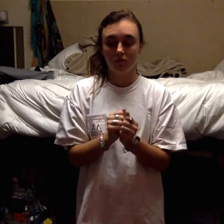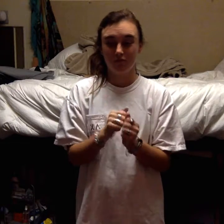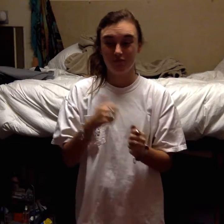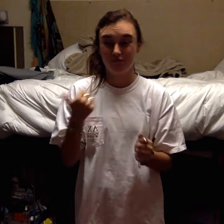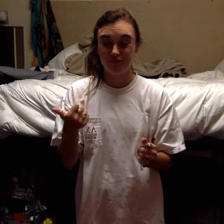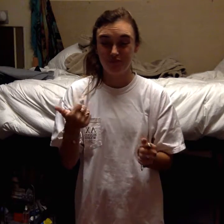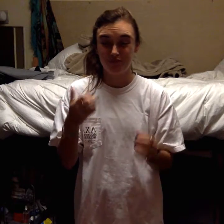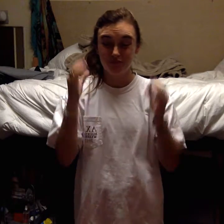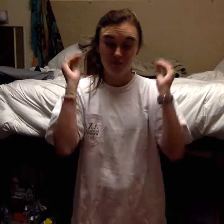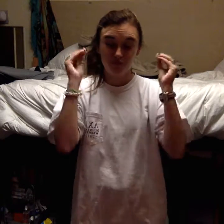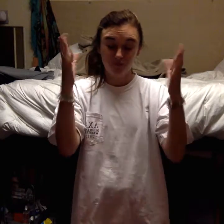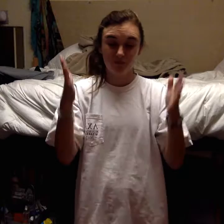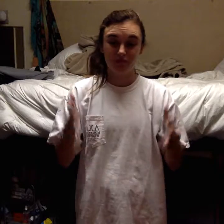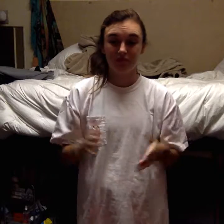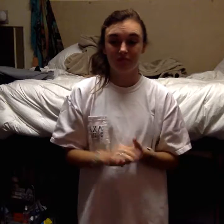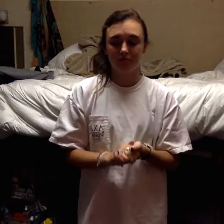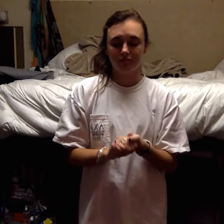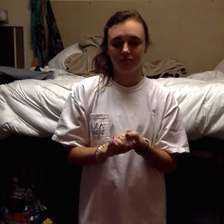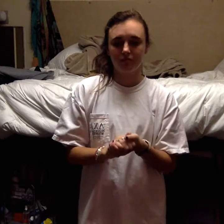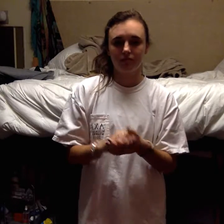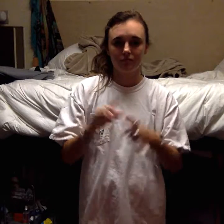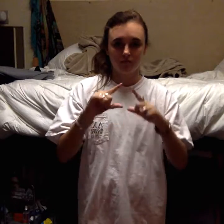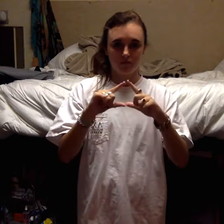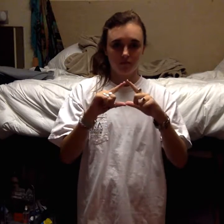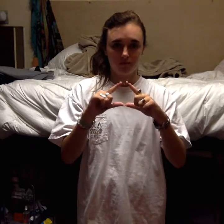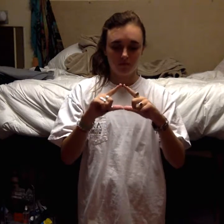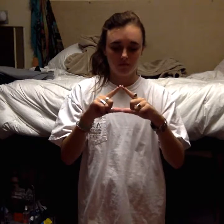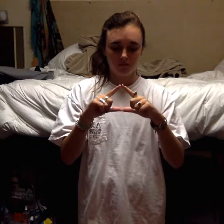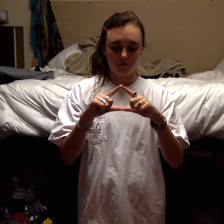triangles important when you're doing any type of mechanical drawing?